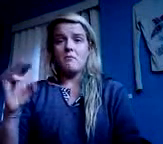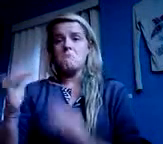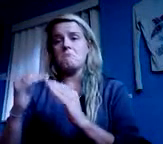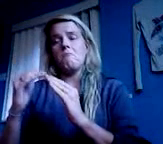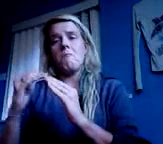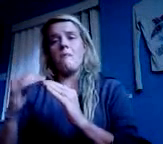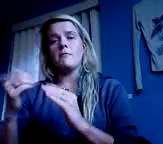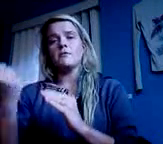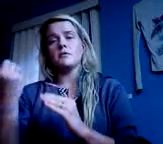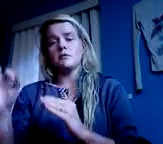19.